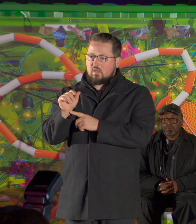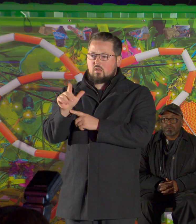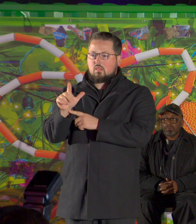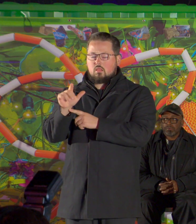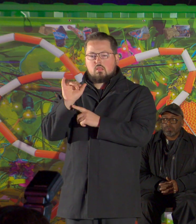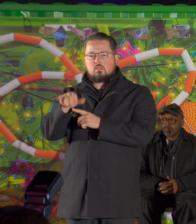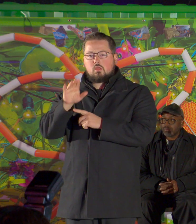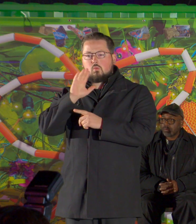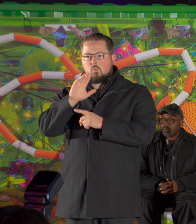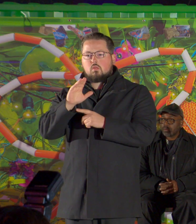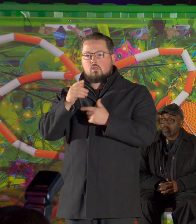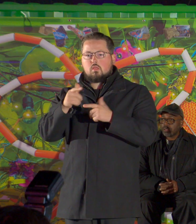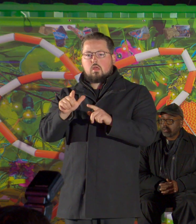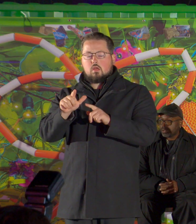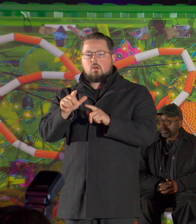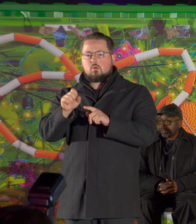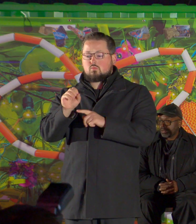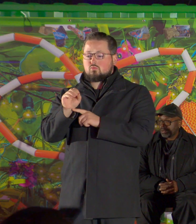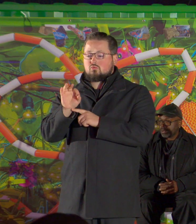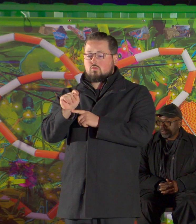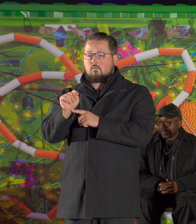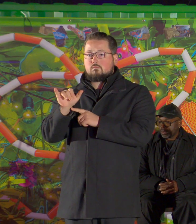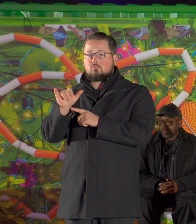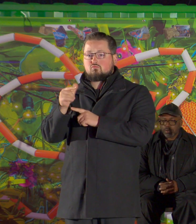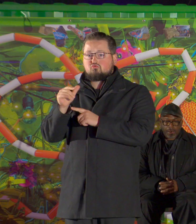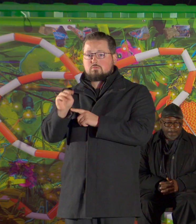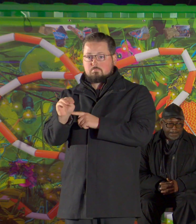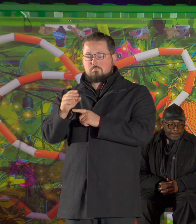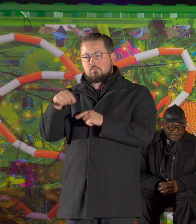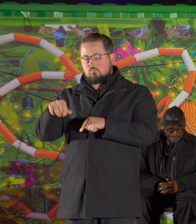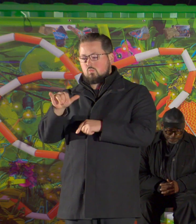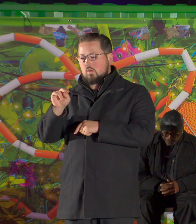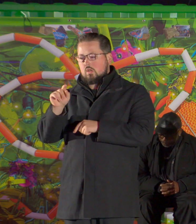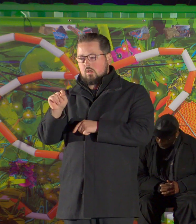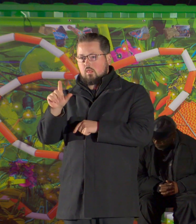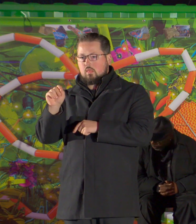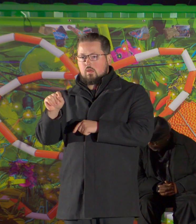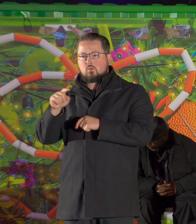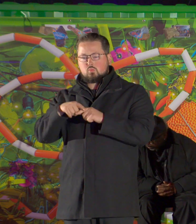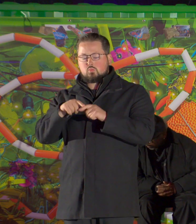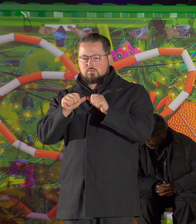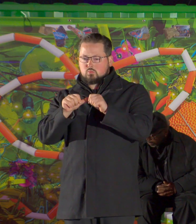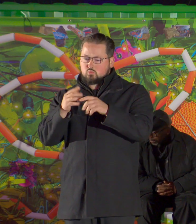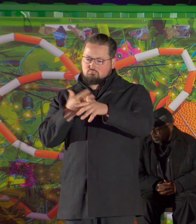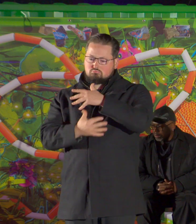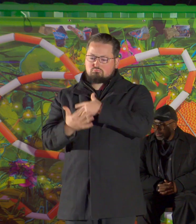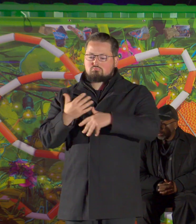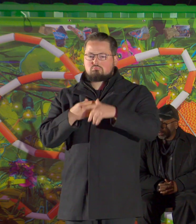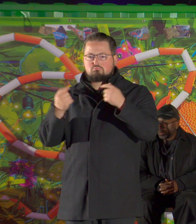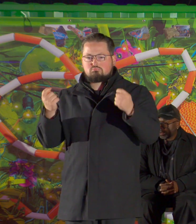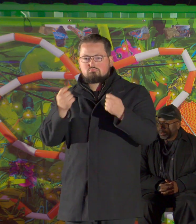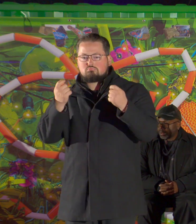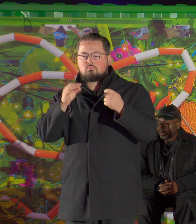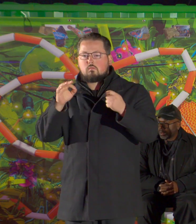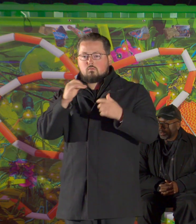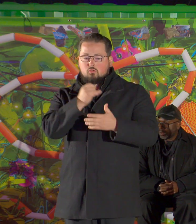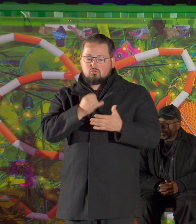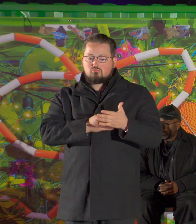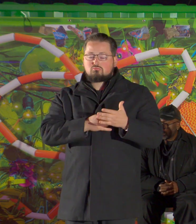that will allow Soft Gym, the Ynot lot, to continue to commingle in celebration of